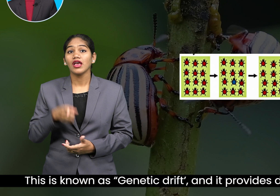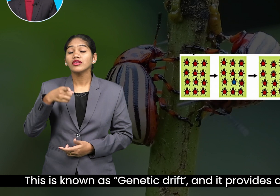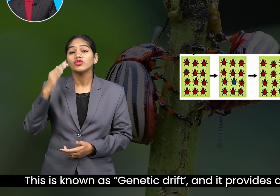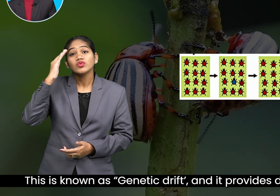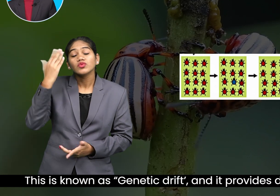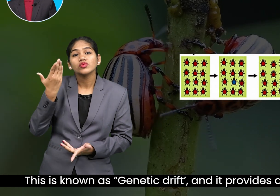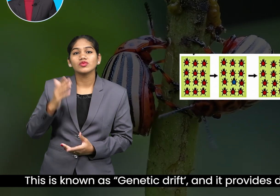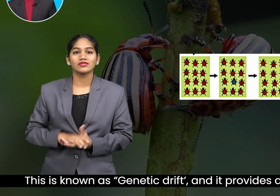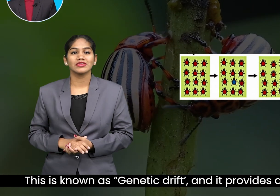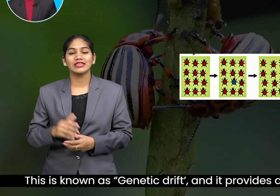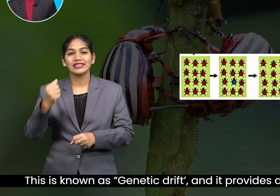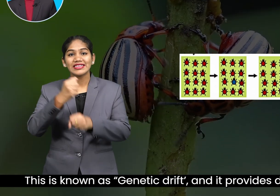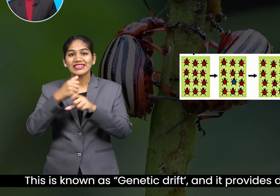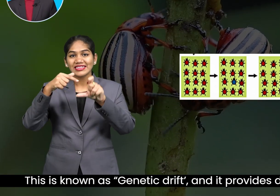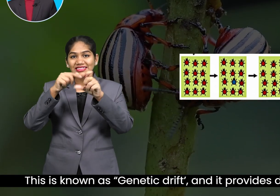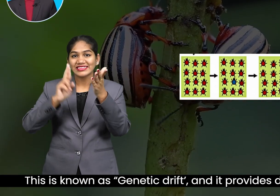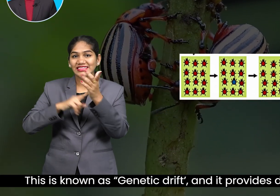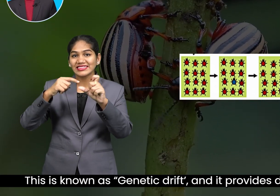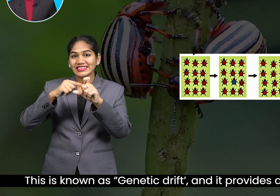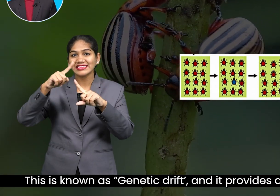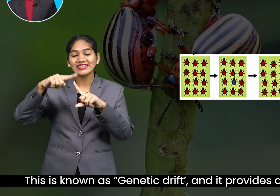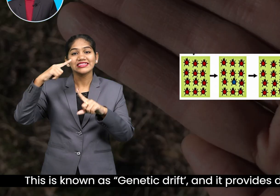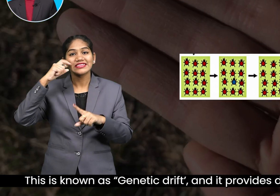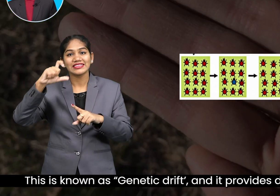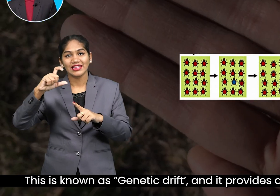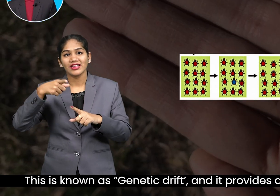This is known as genetic drift,